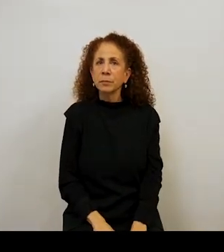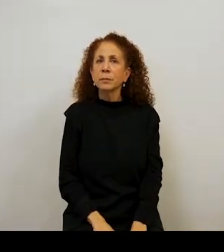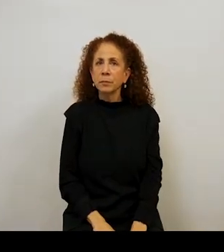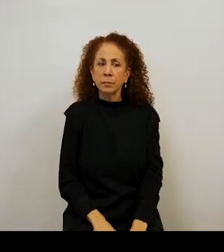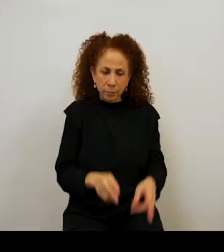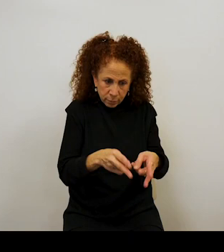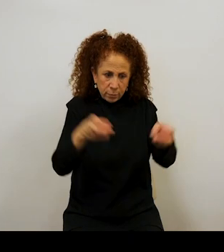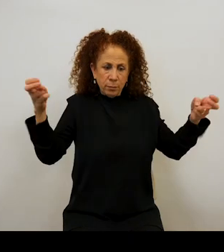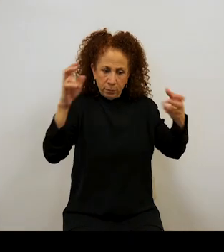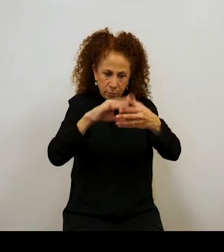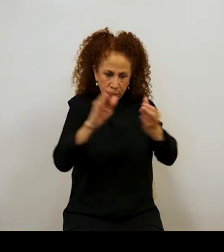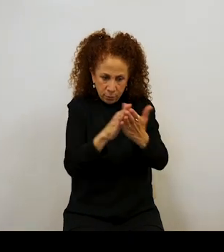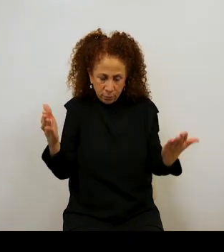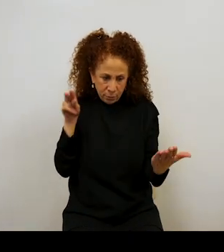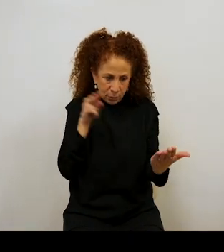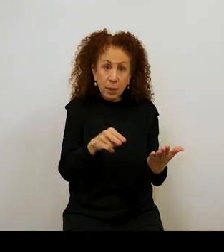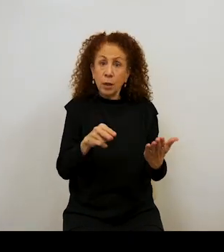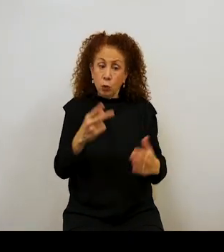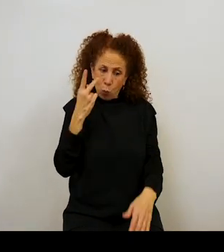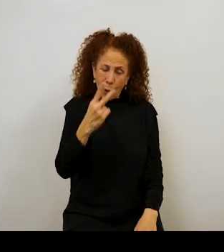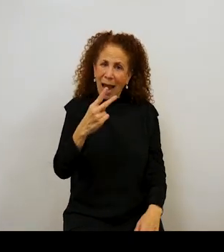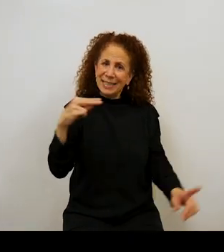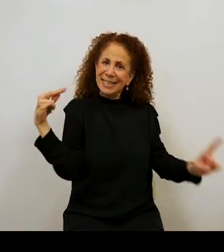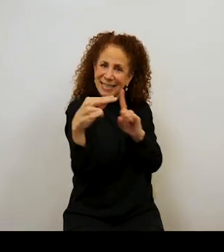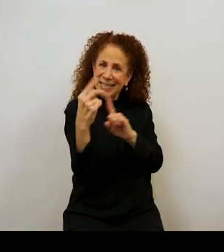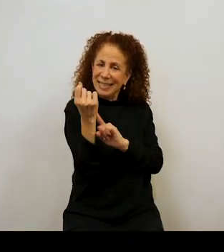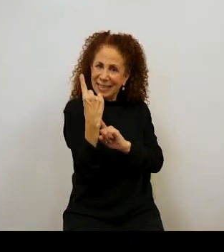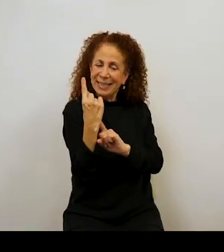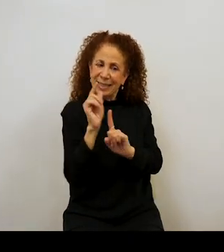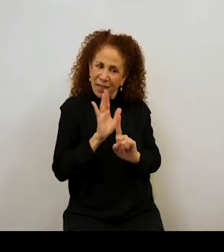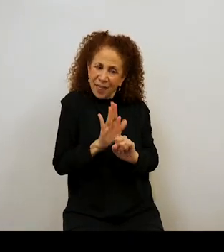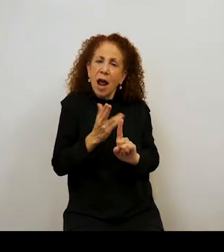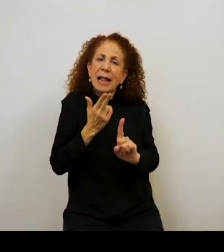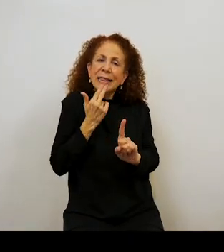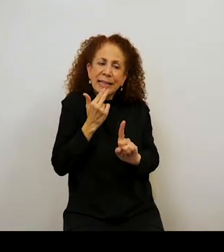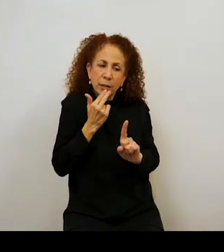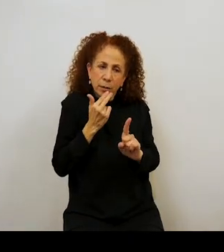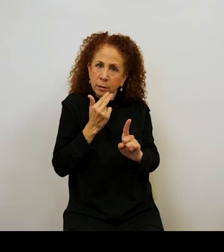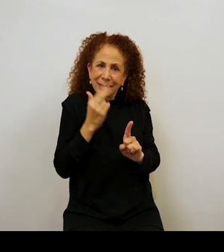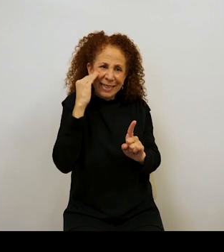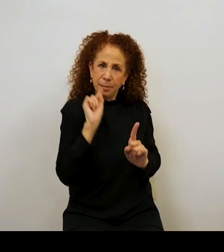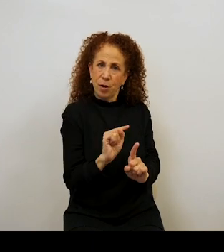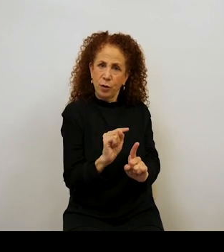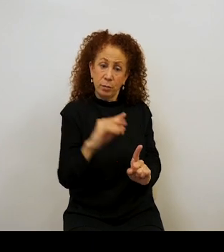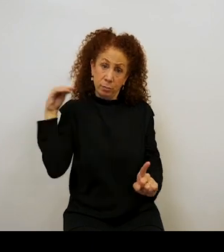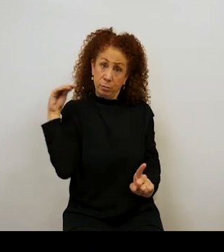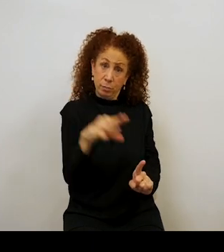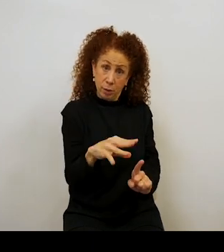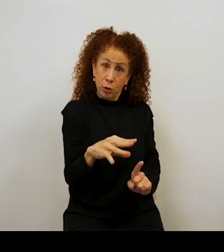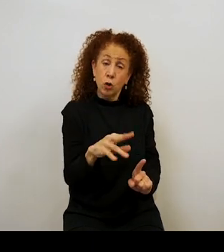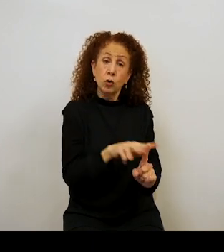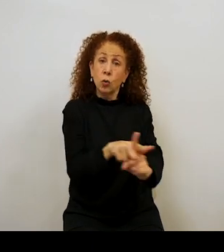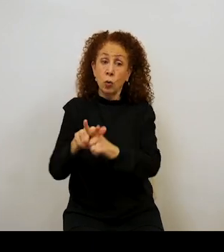lights that it allows you not only to see what that little bit of the canvas that you're shedding the light on, but to get people to